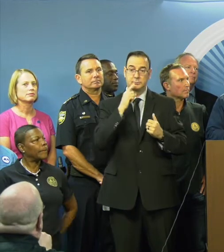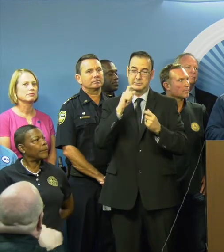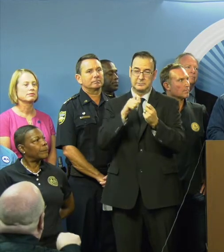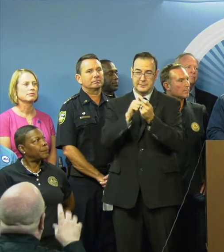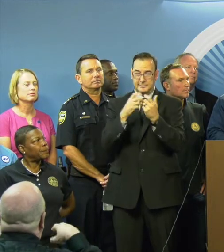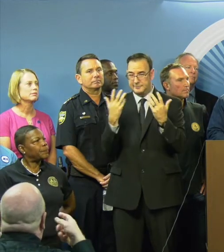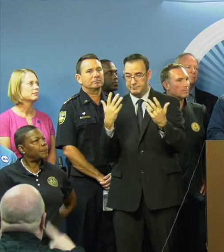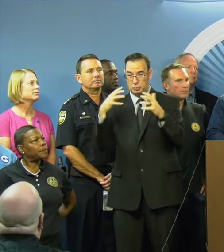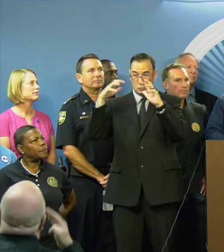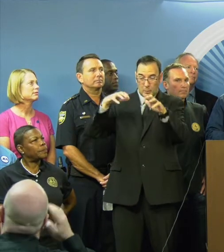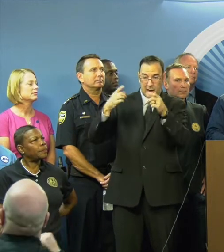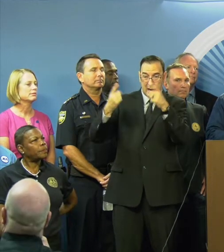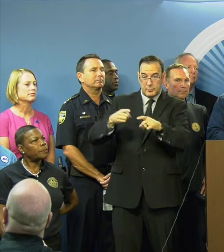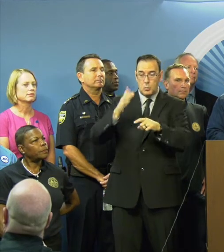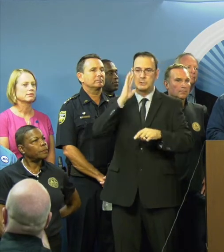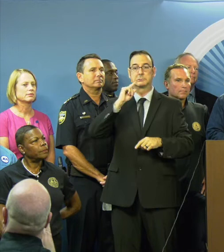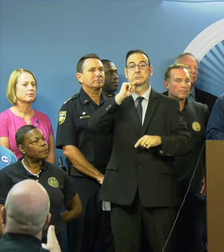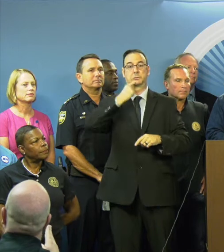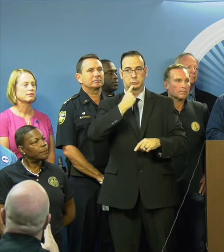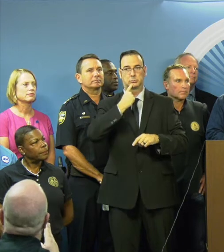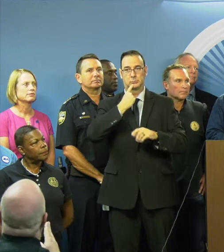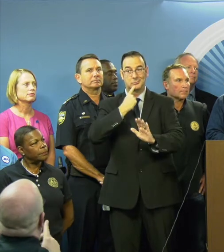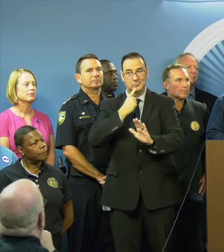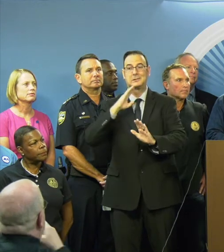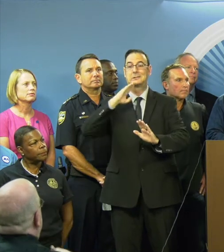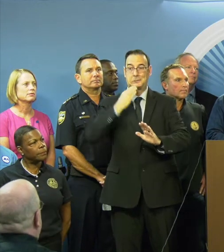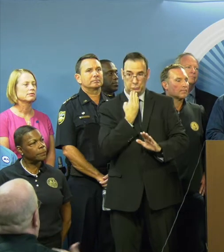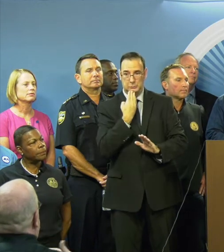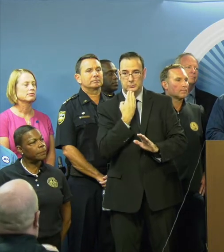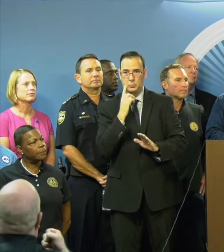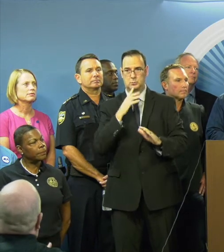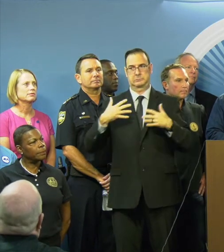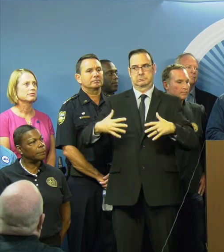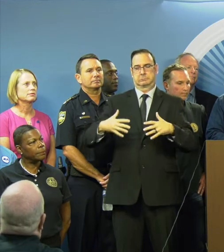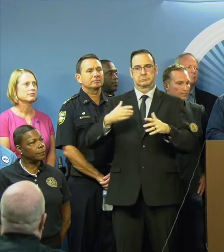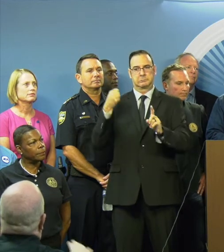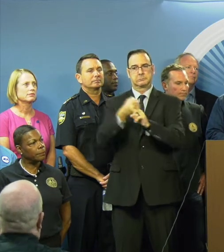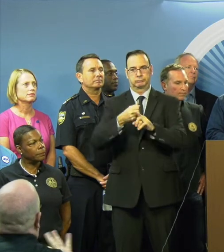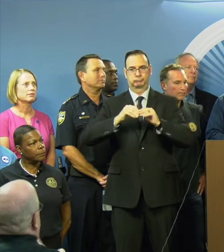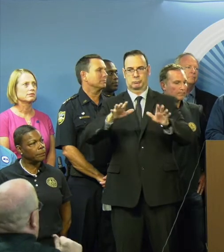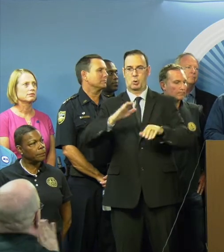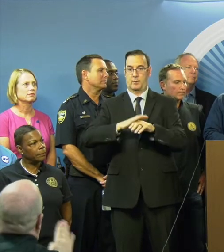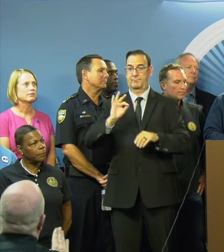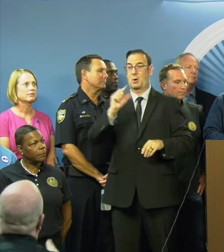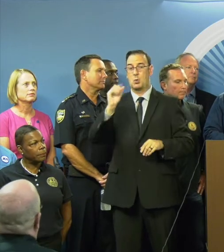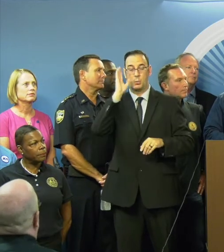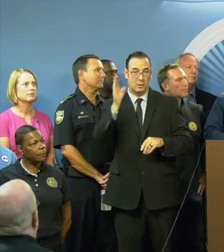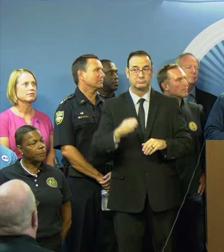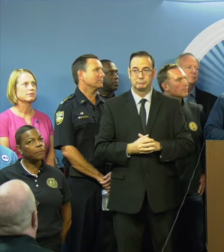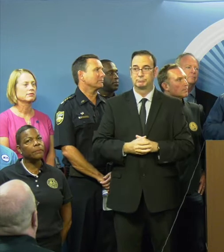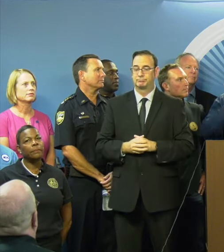but we know it's a serious storm, and we know it has a chance to really have significant impacts on the state of Florida. And so